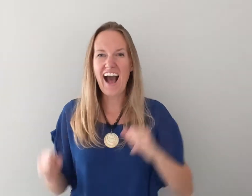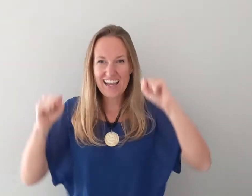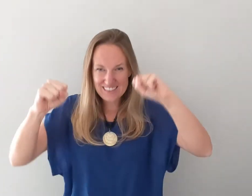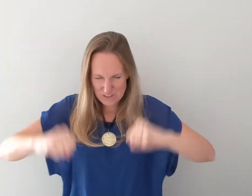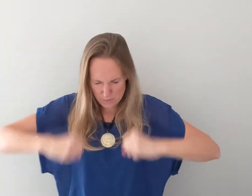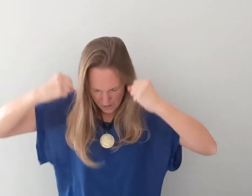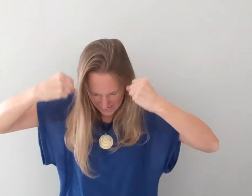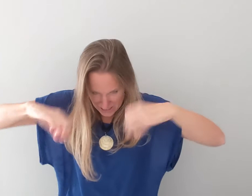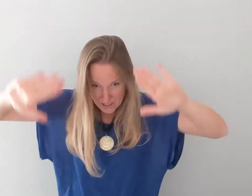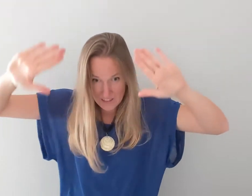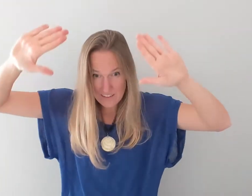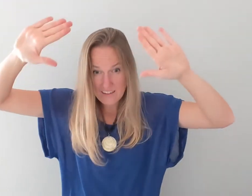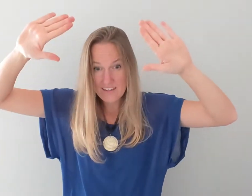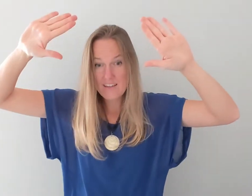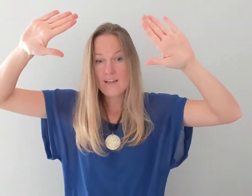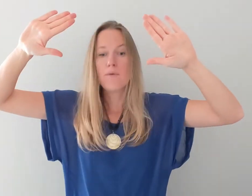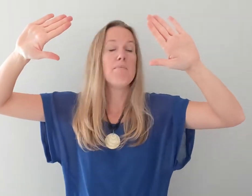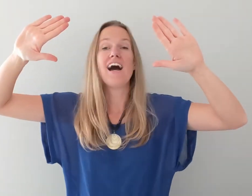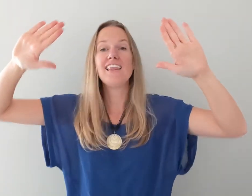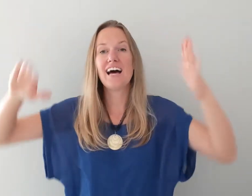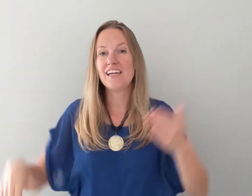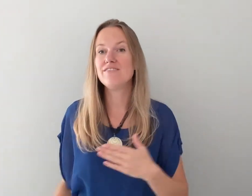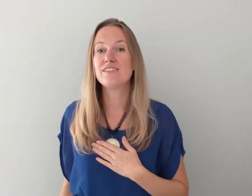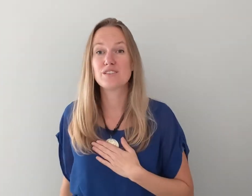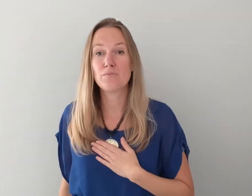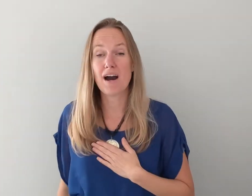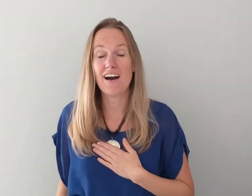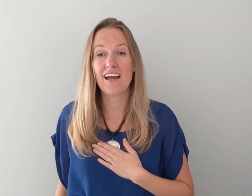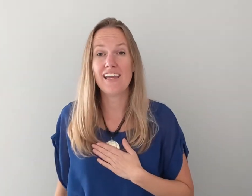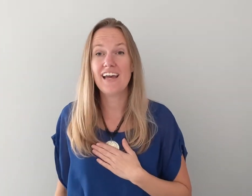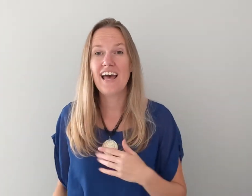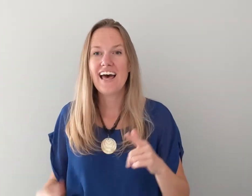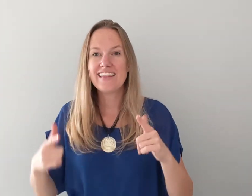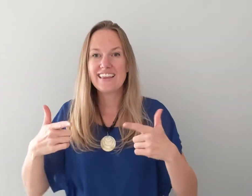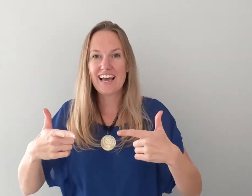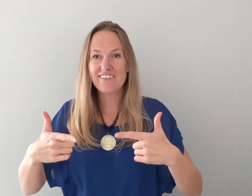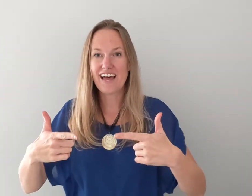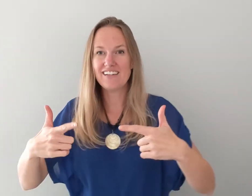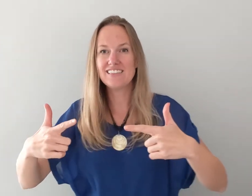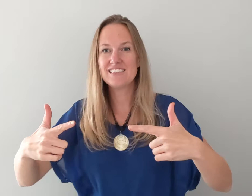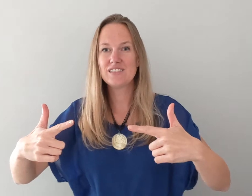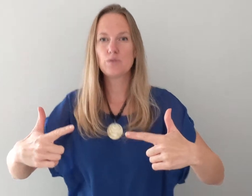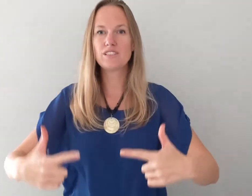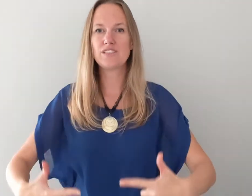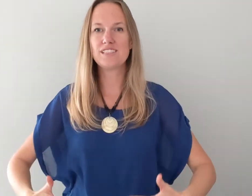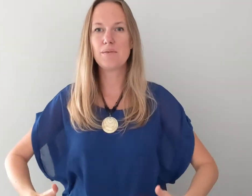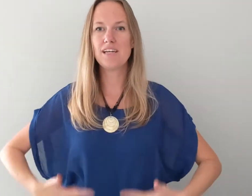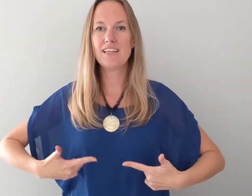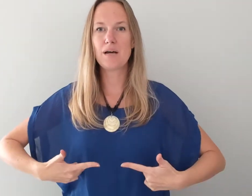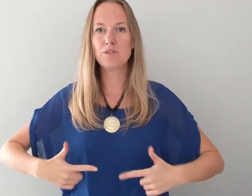I surrender my life. So my, and then life. L's towards your stomach, and then up towards